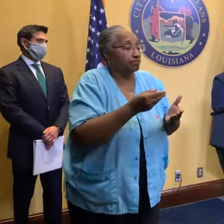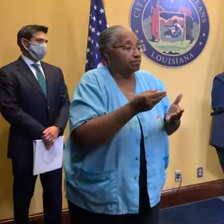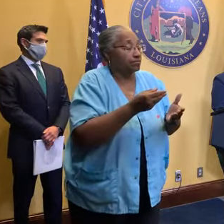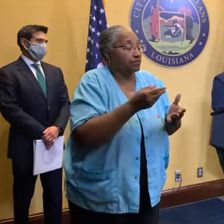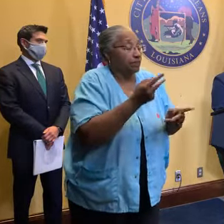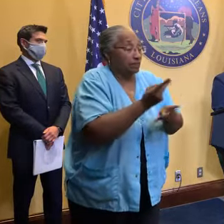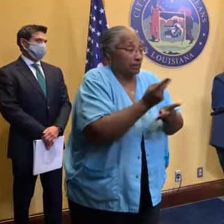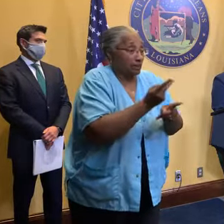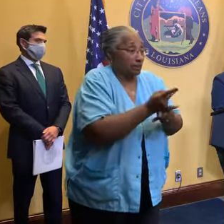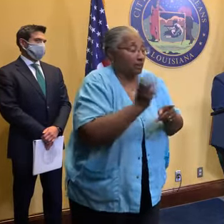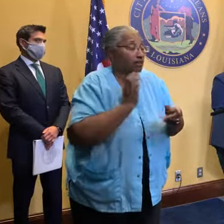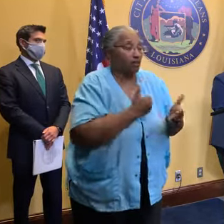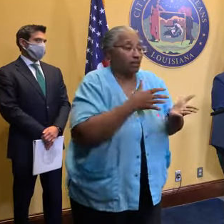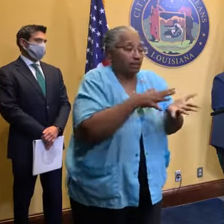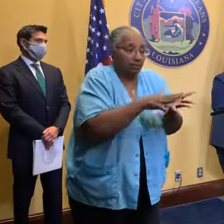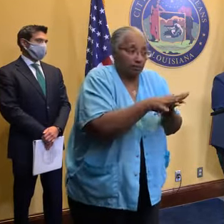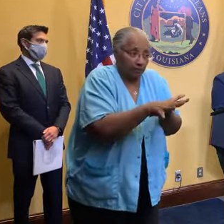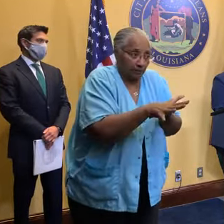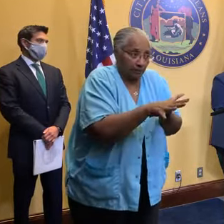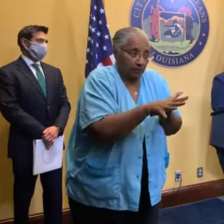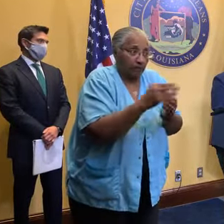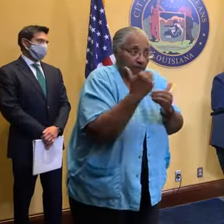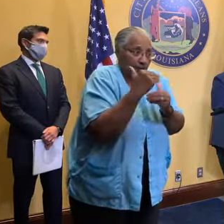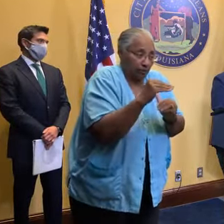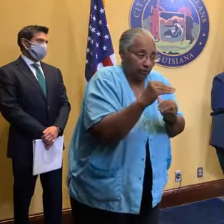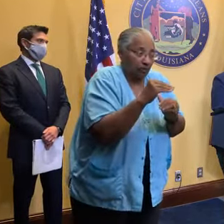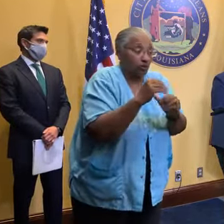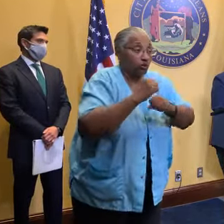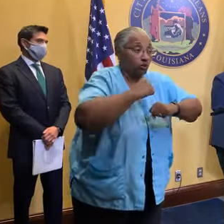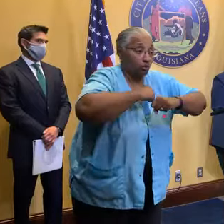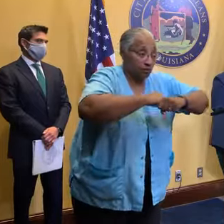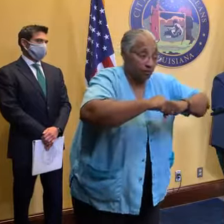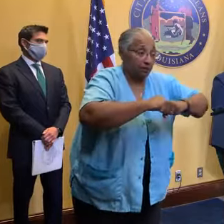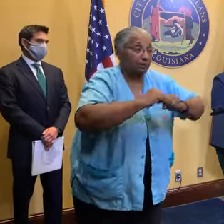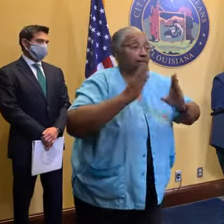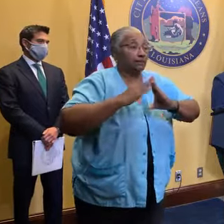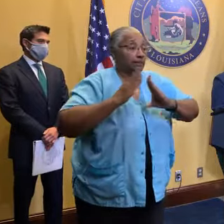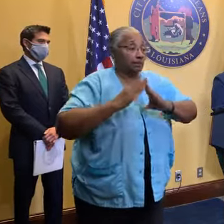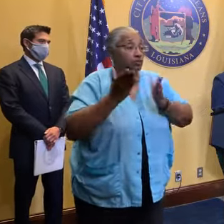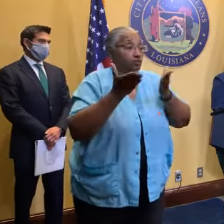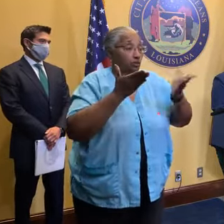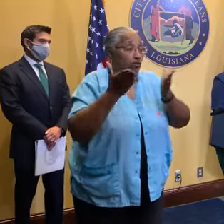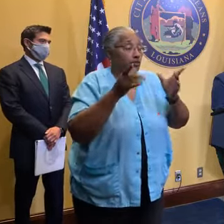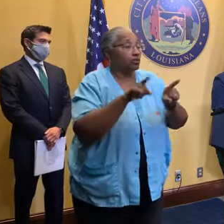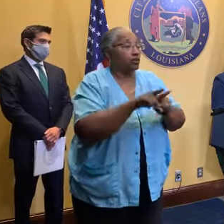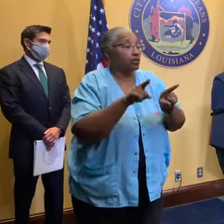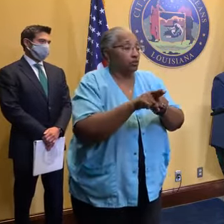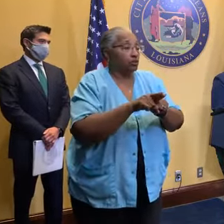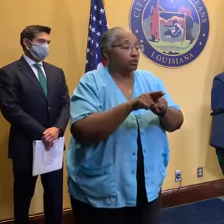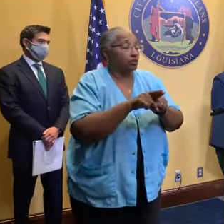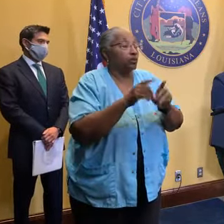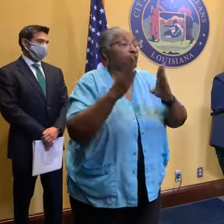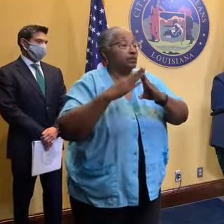again, to preserve and protect city services and the city's credit,